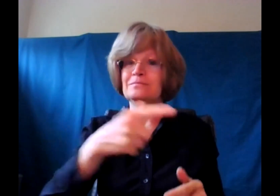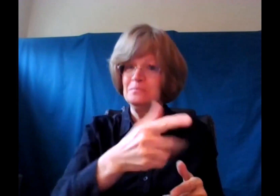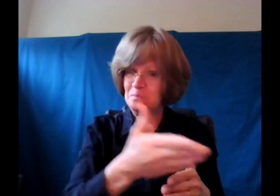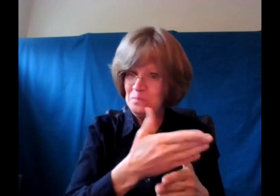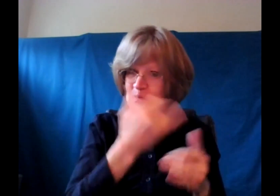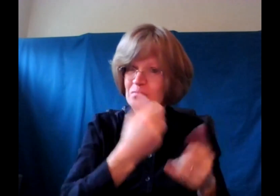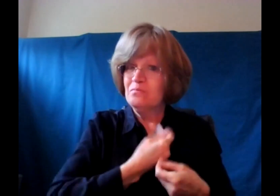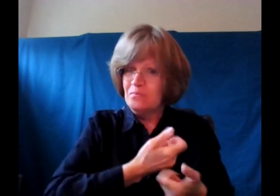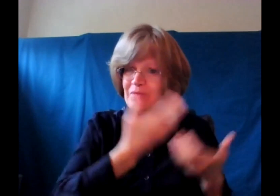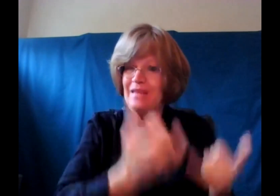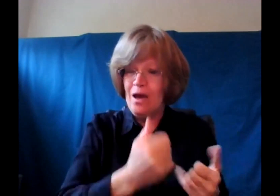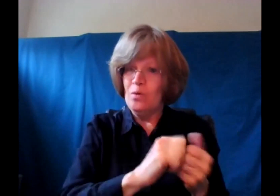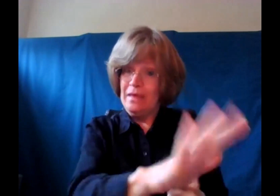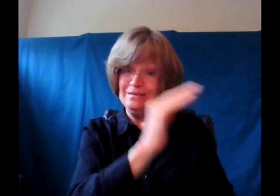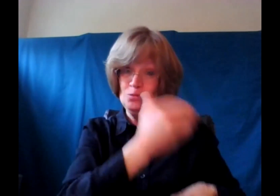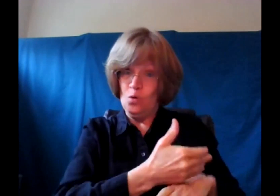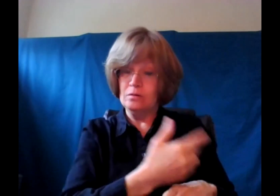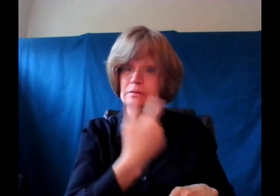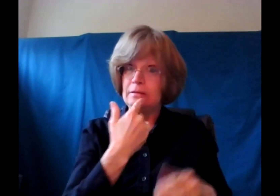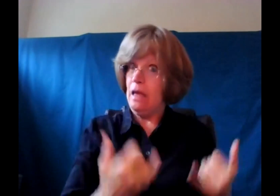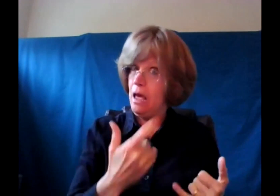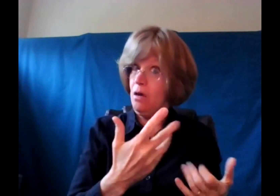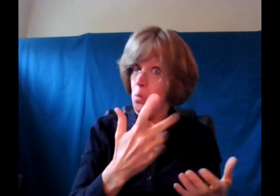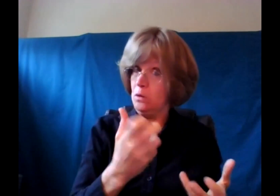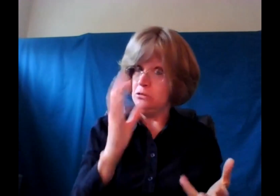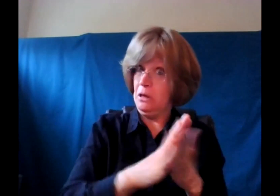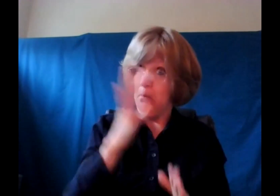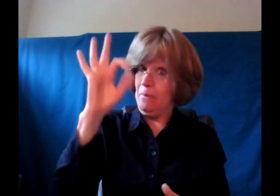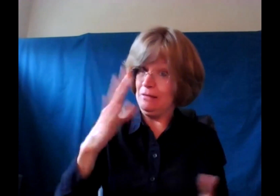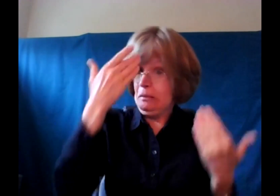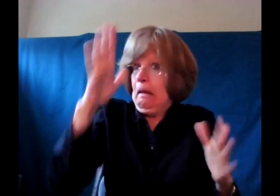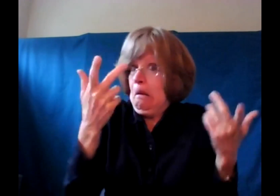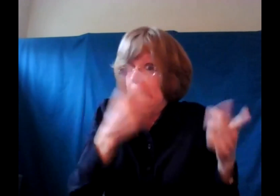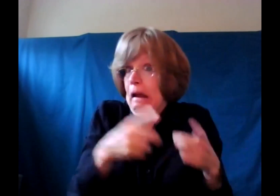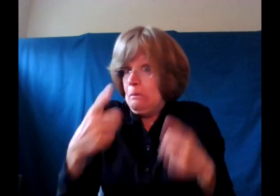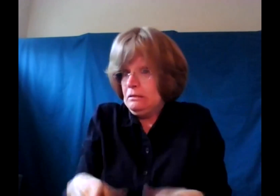daughter, who actually says she wants to be a pastor. I don't know what's going to happen, you know.